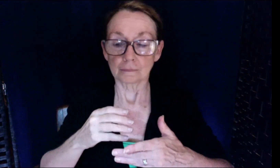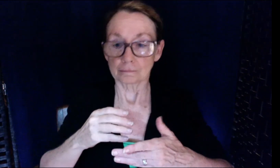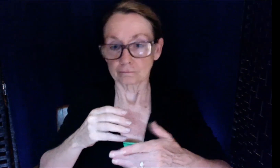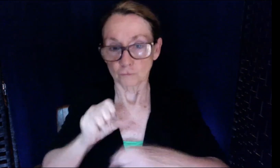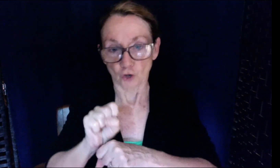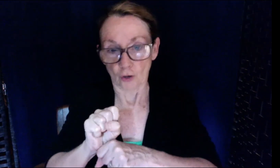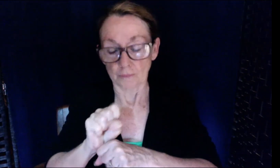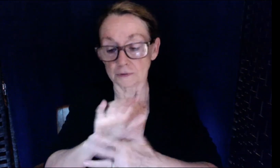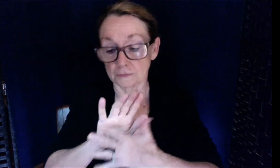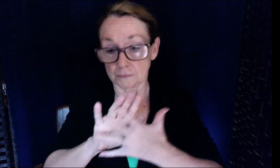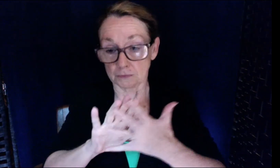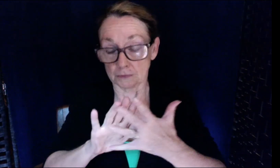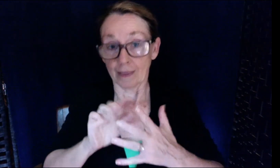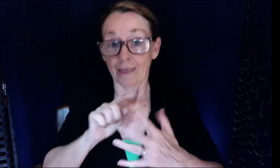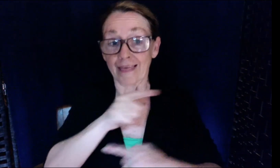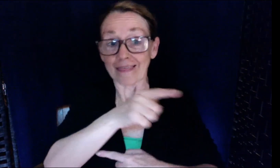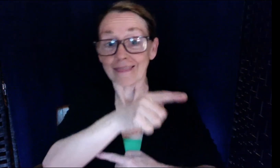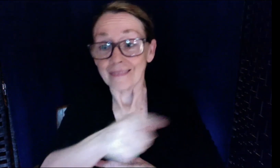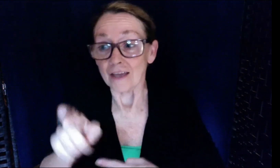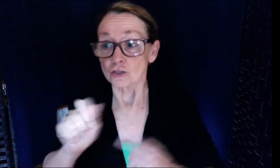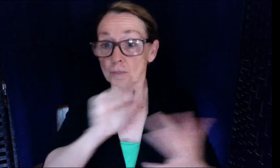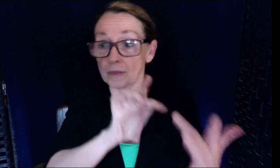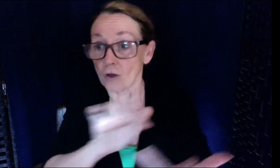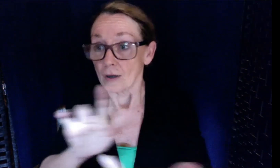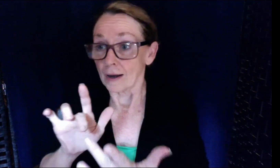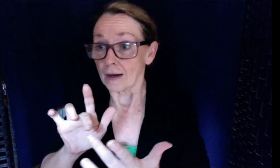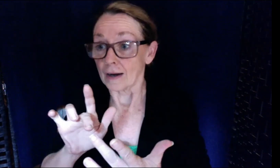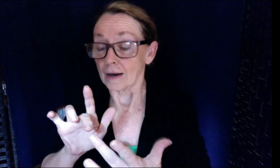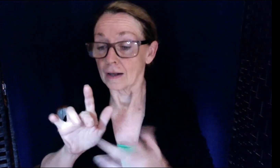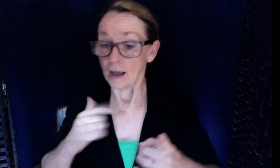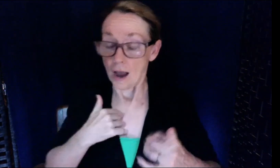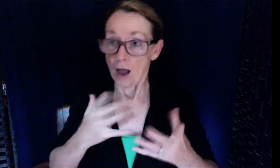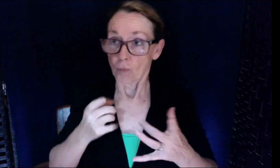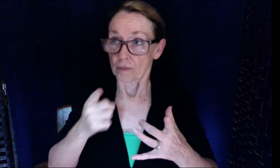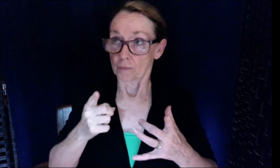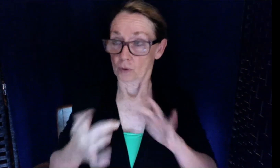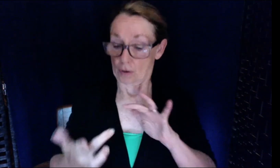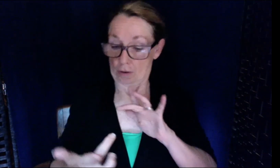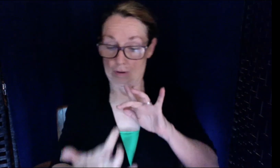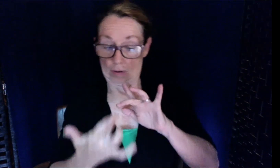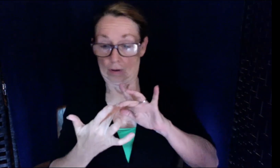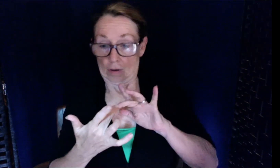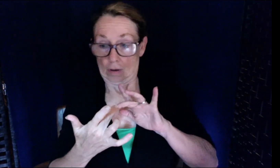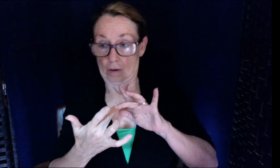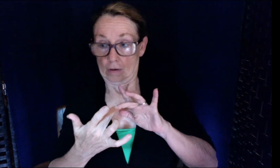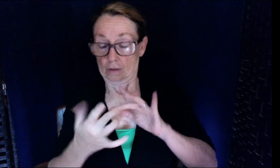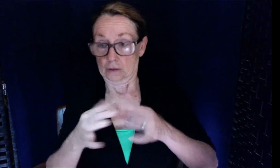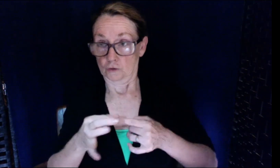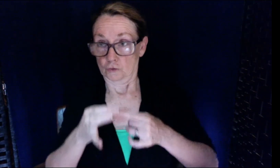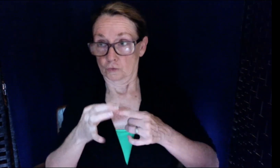They should be the contact. Like, I would want them to contact me if they have Yes. questions, or whatever,